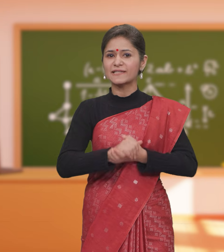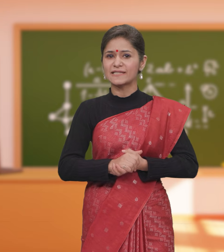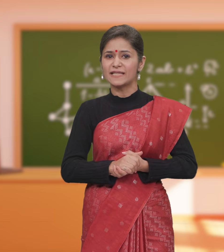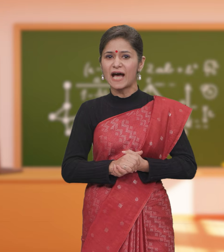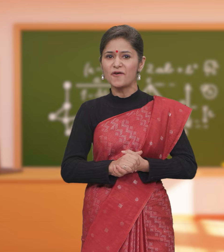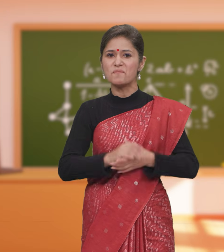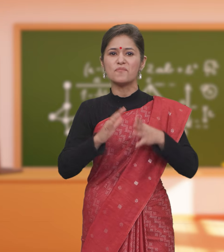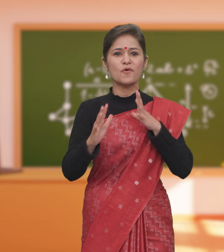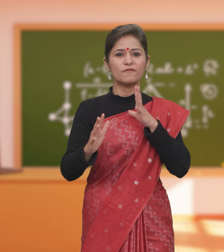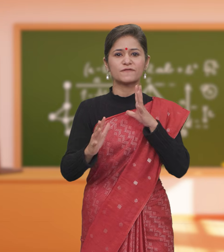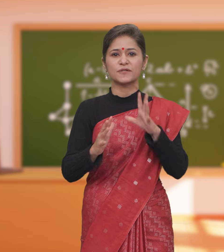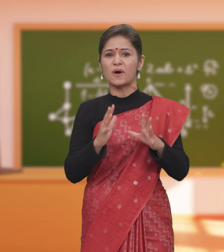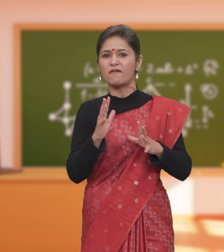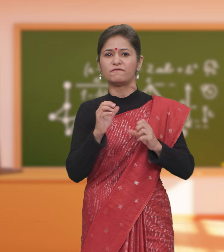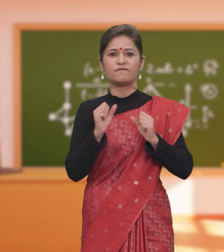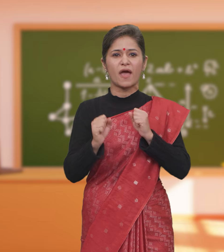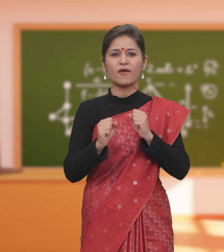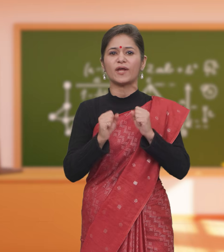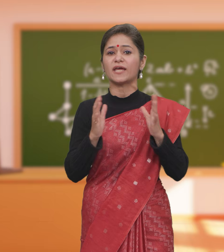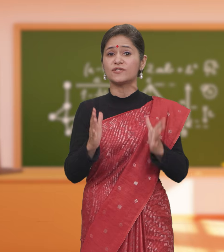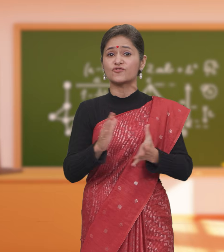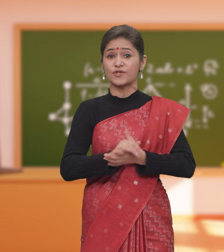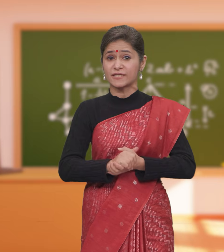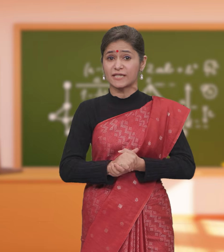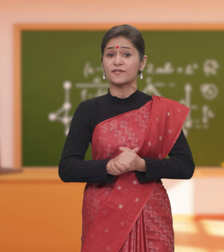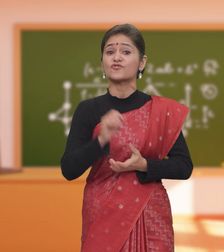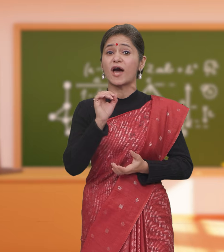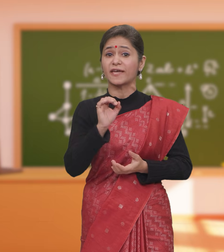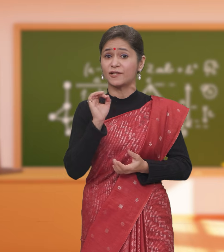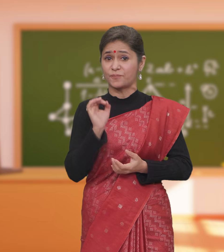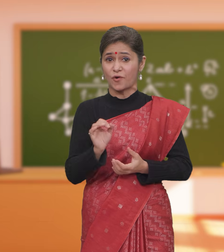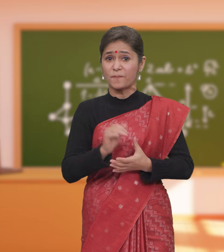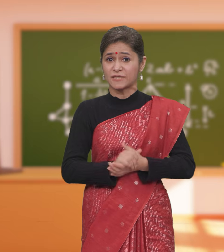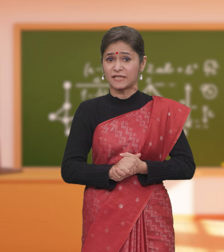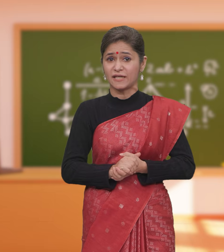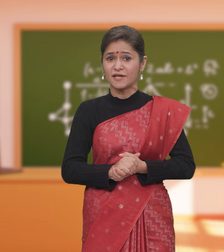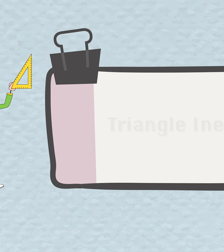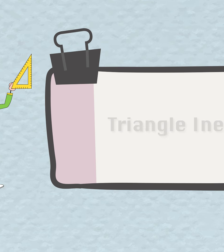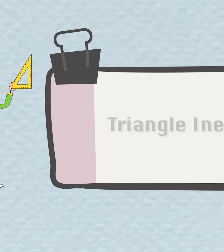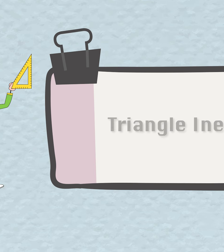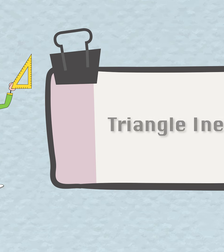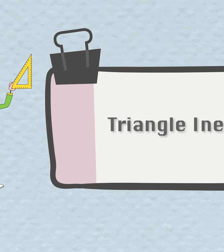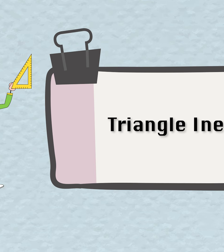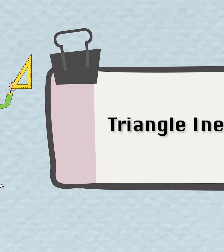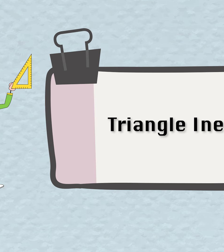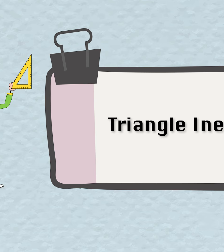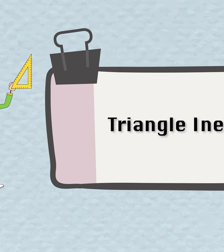Let's now move to a very interesting triangle property called the